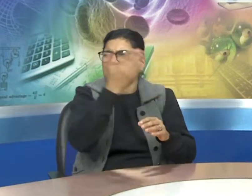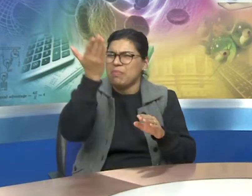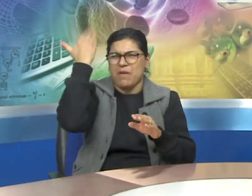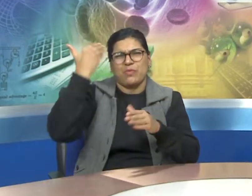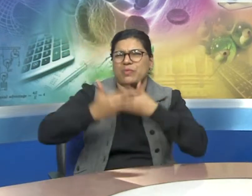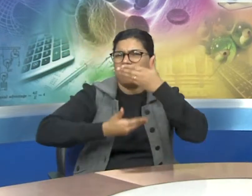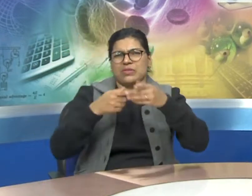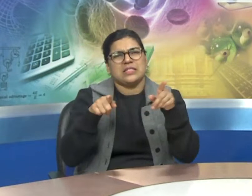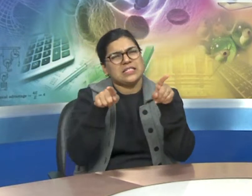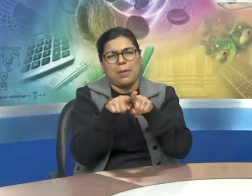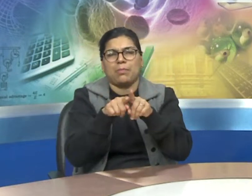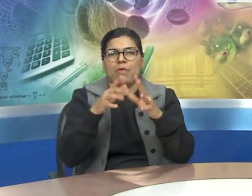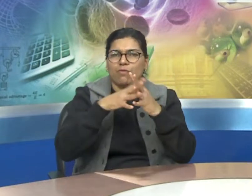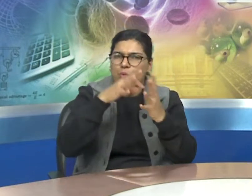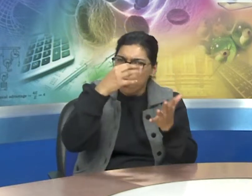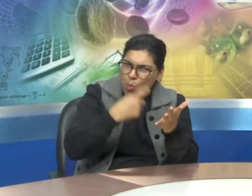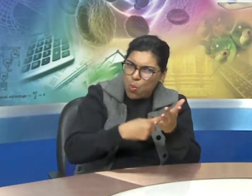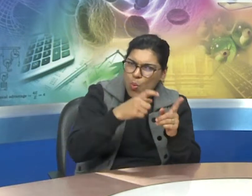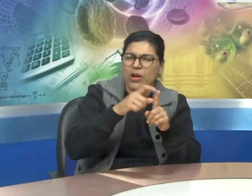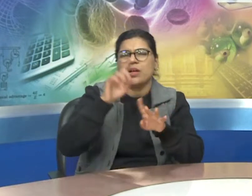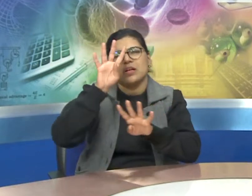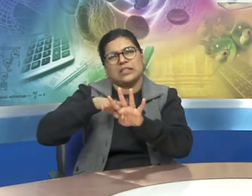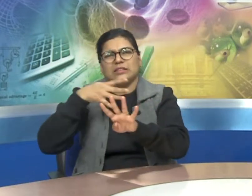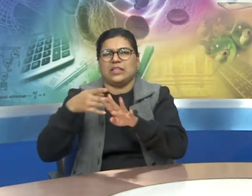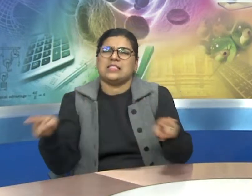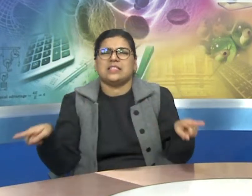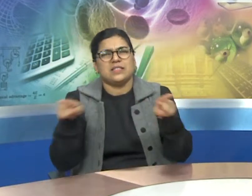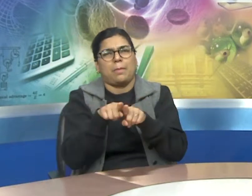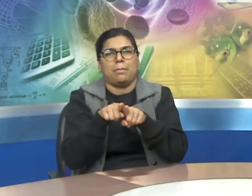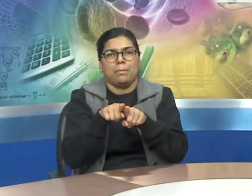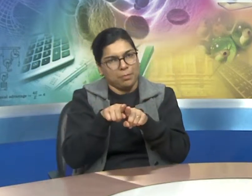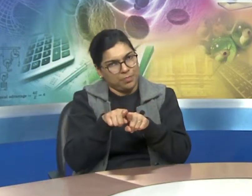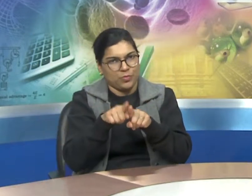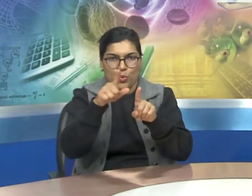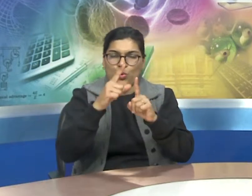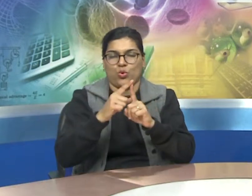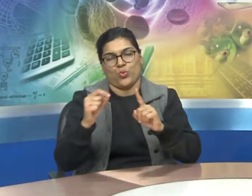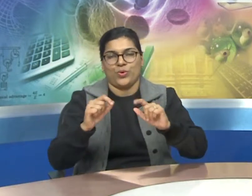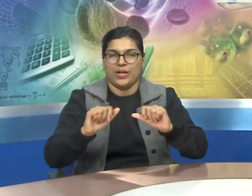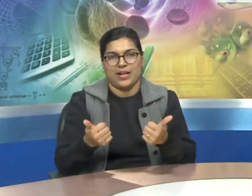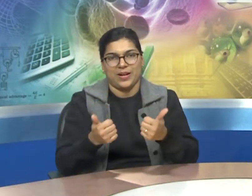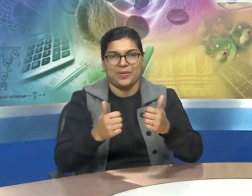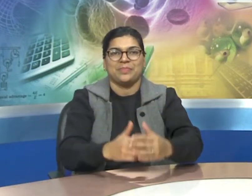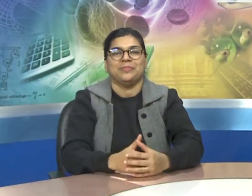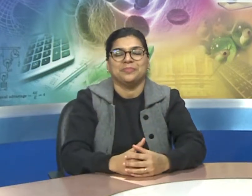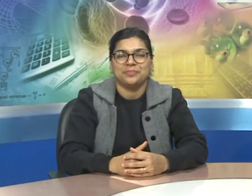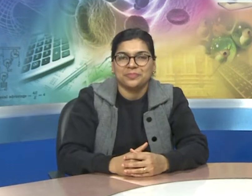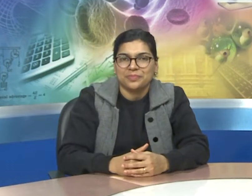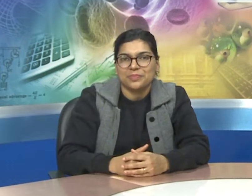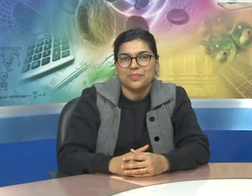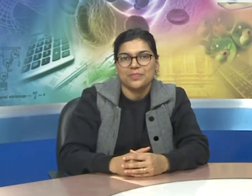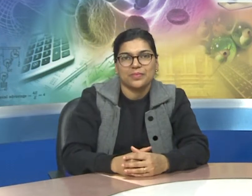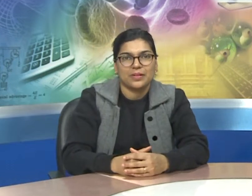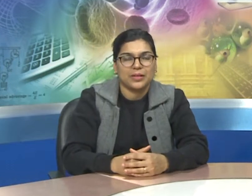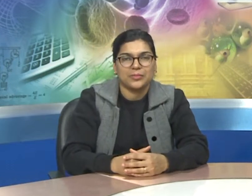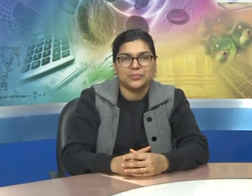So that is easy. That is all easy. We already have covered all this in the Word file, so it is better you try yourself